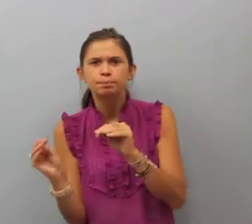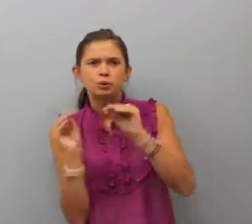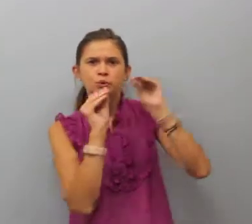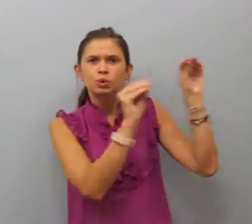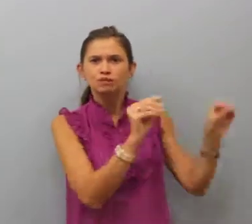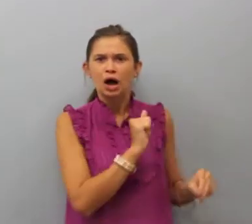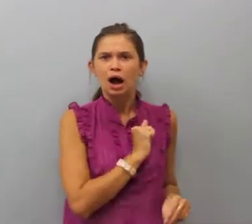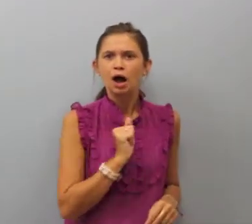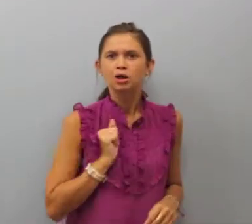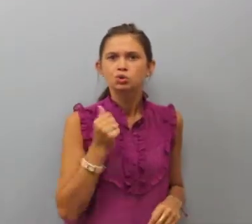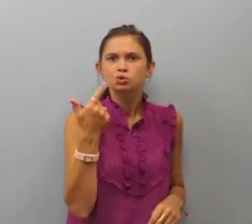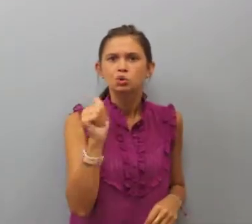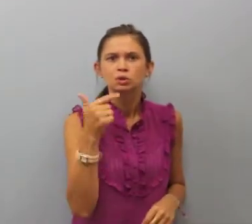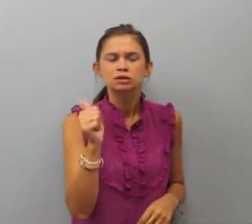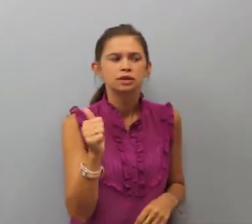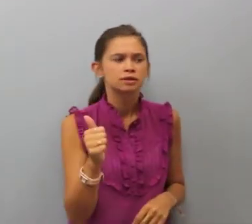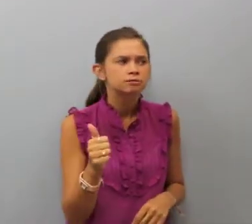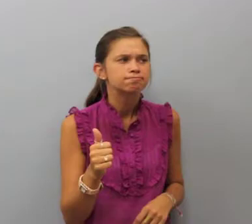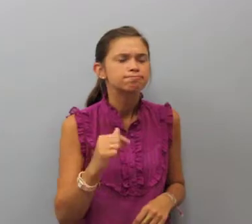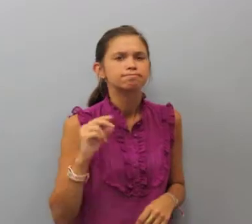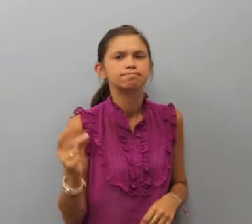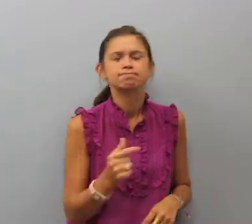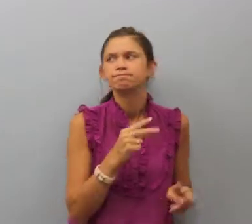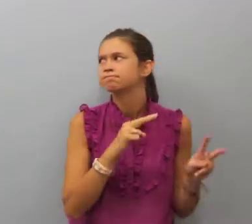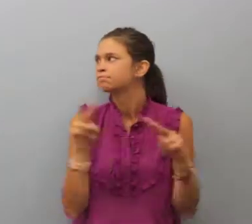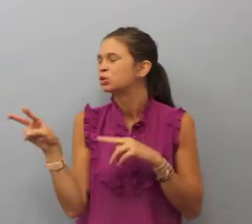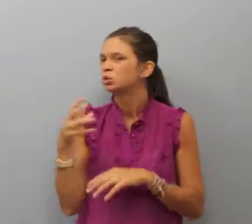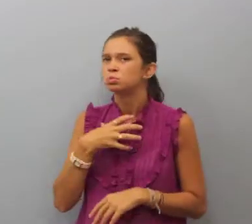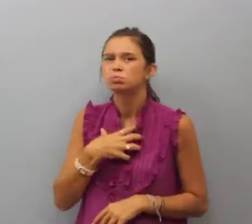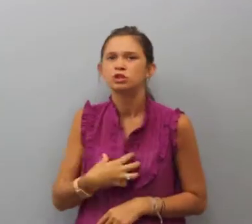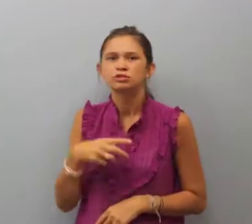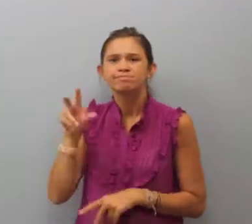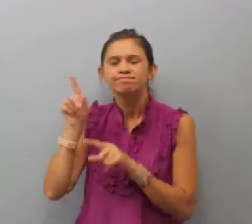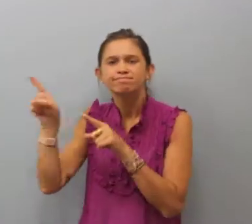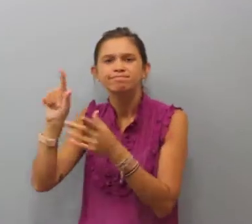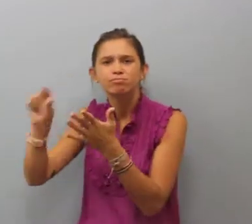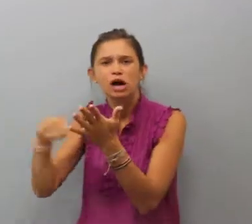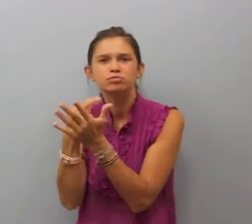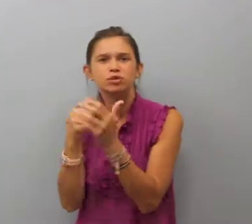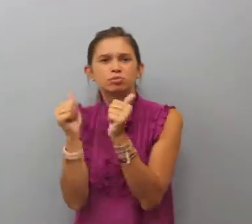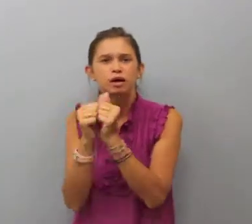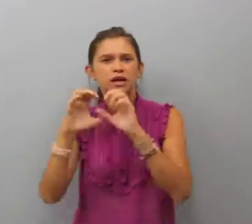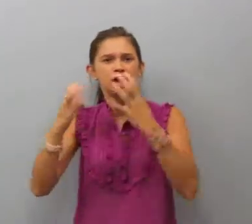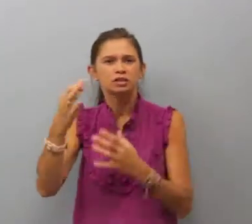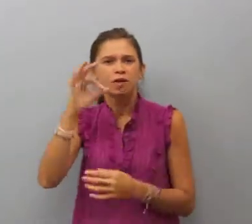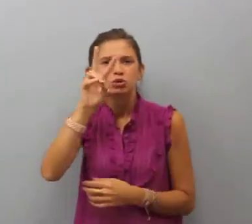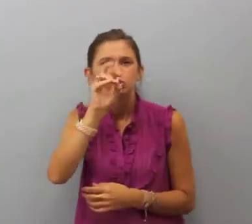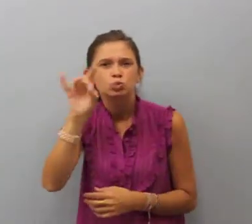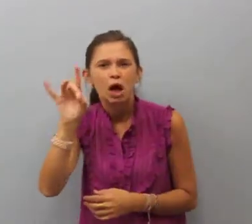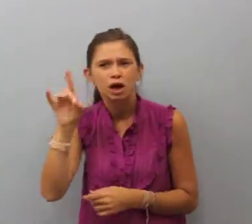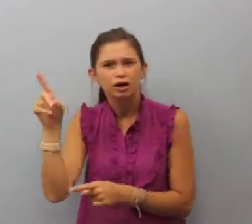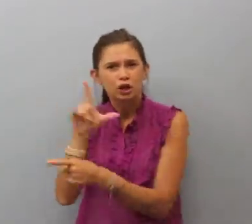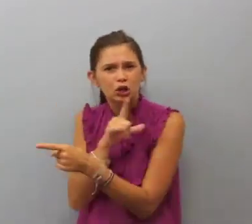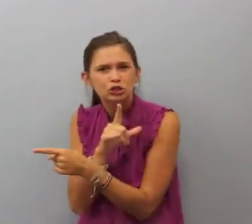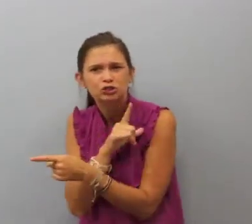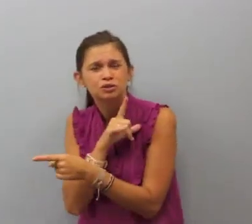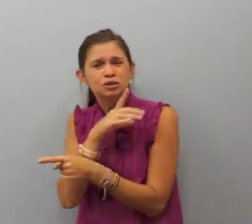2007. At that time, his family moved on to Atlanta, Georgia. Timothy wanted to stay. He wanted to graduate with the class